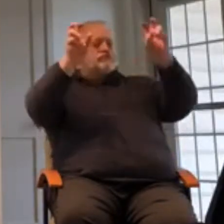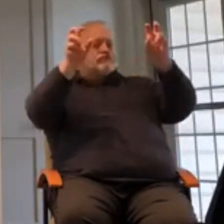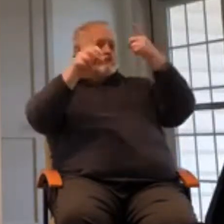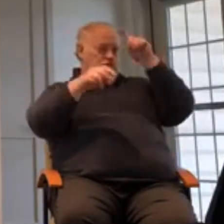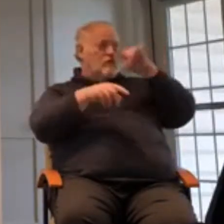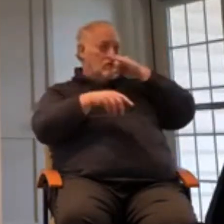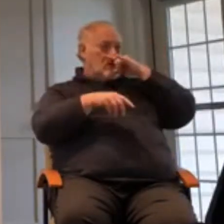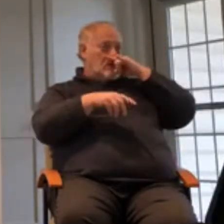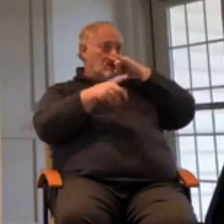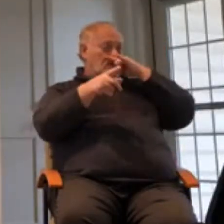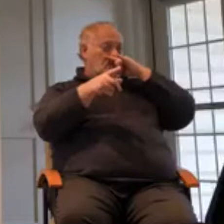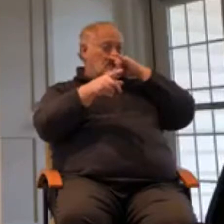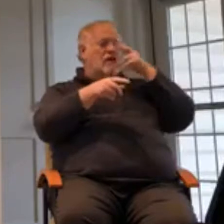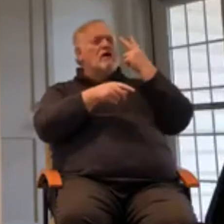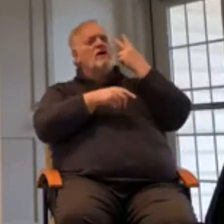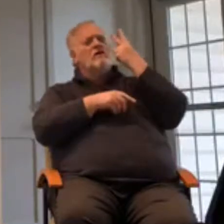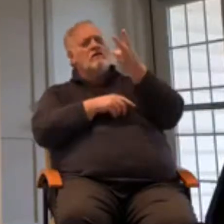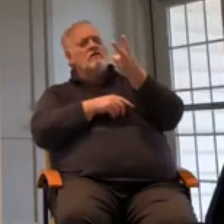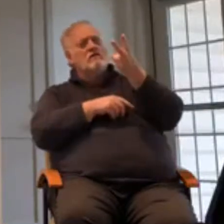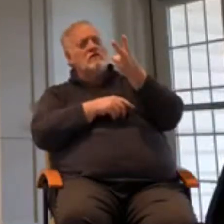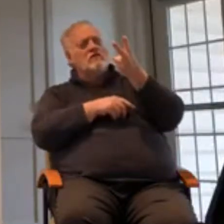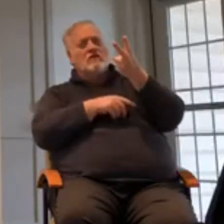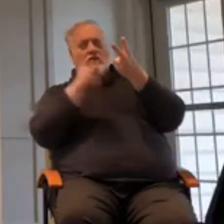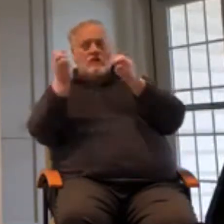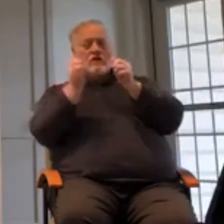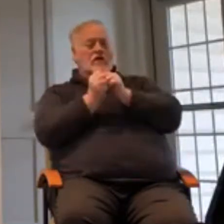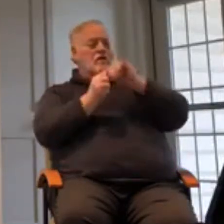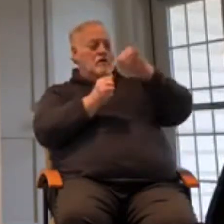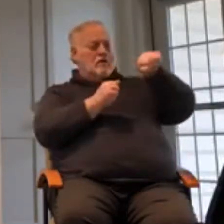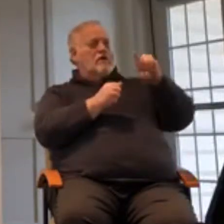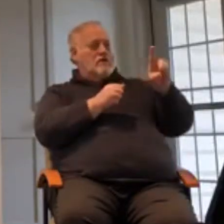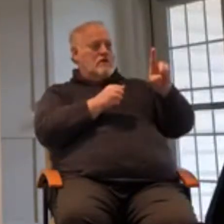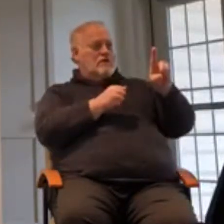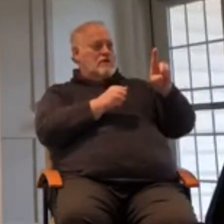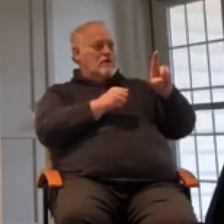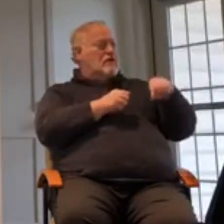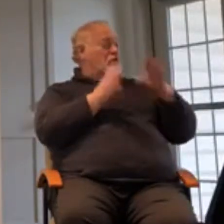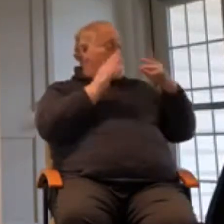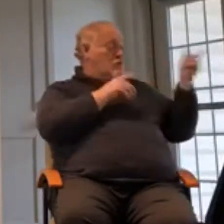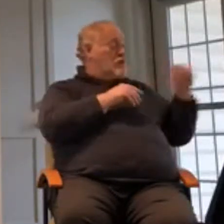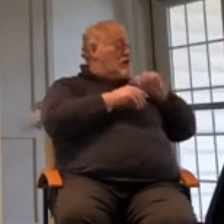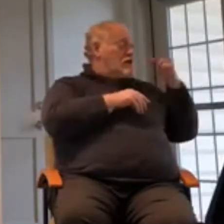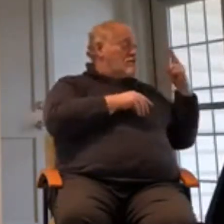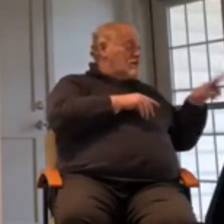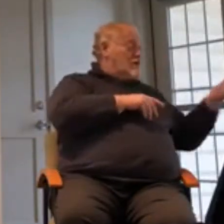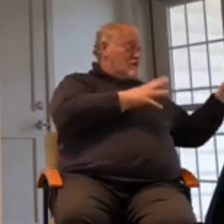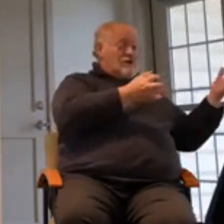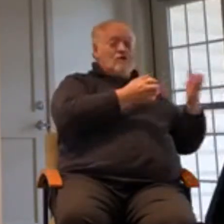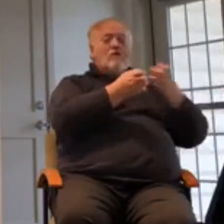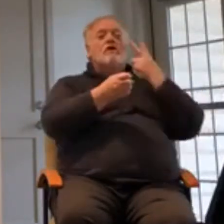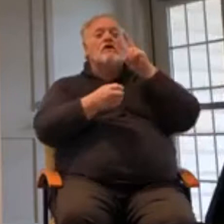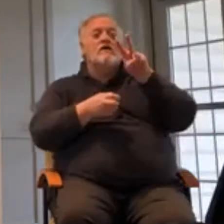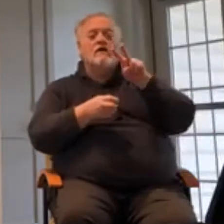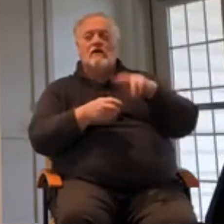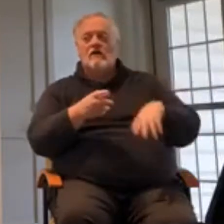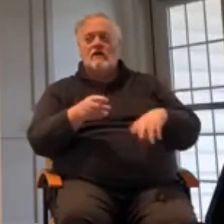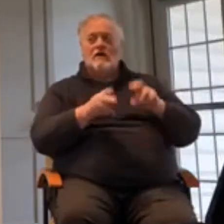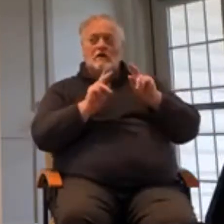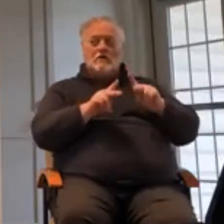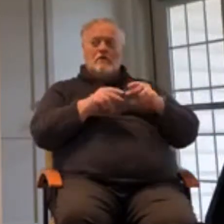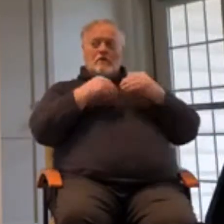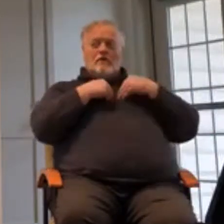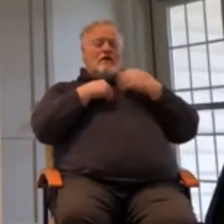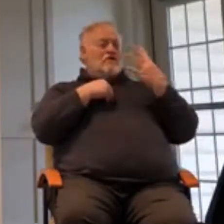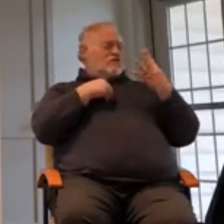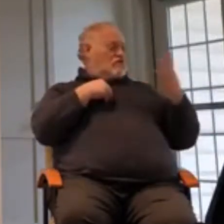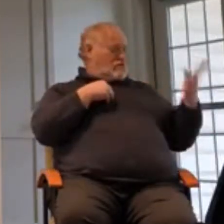kids. And I kind of looked at it, but I was with JD, and I was hoping he wasn't going to see it because then he'd want it. And then we got up to the register, and someone had like four